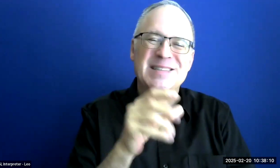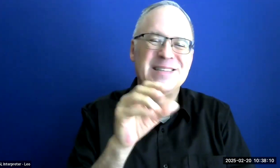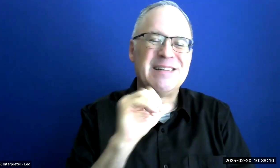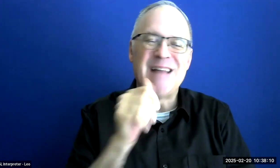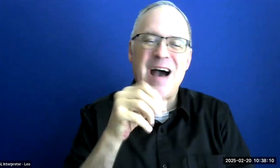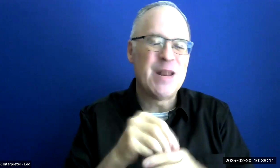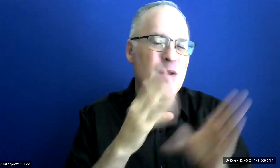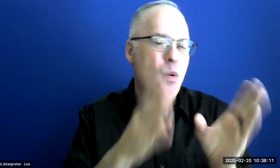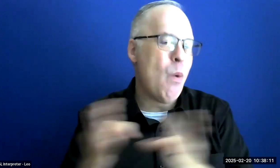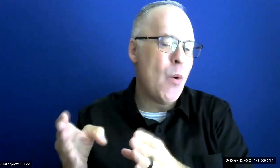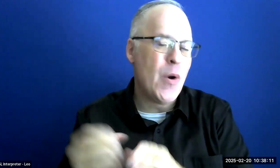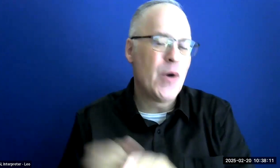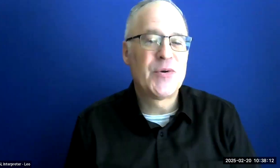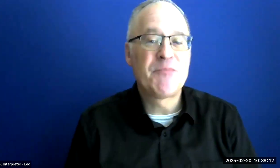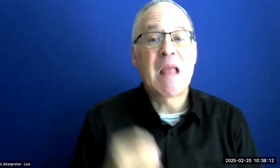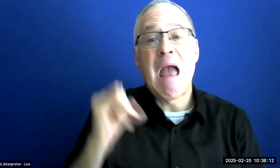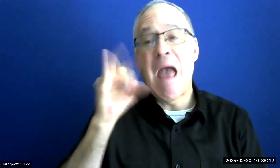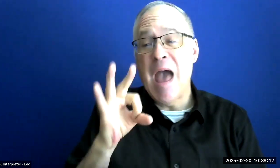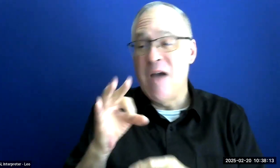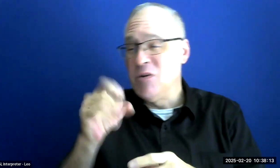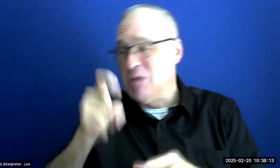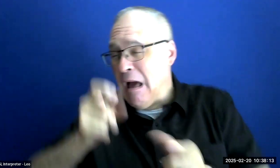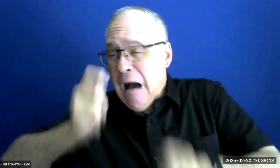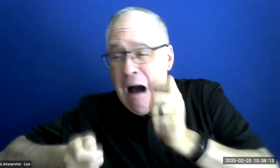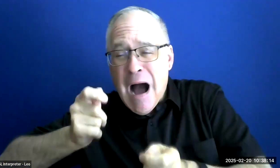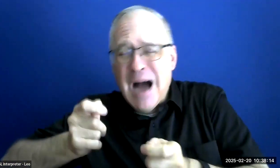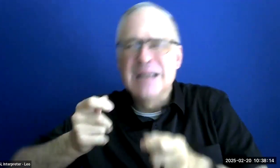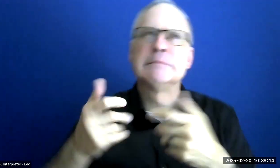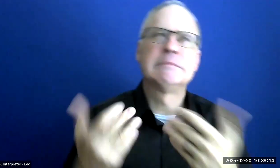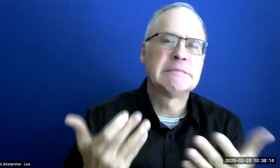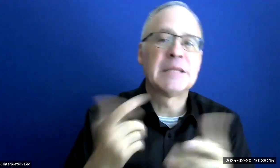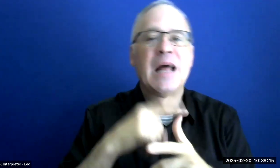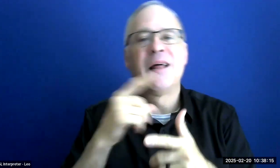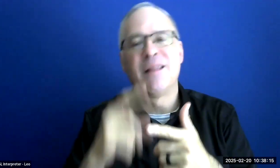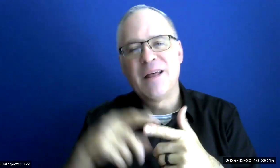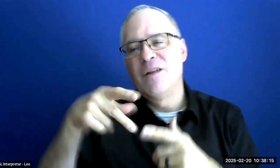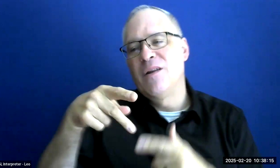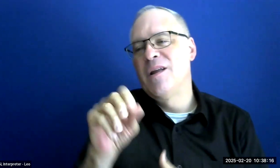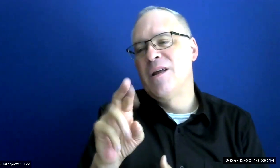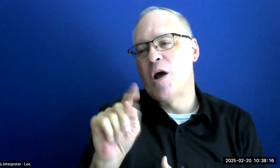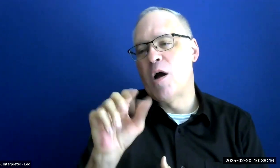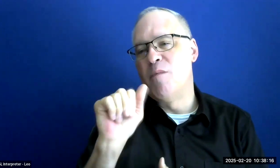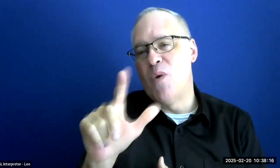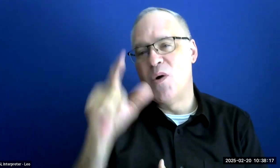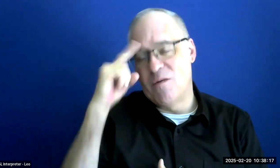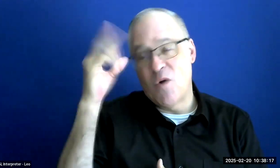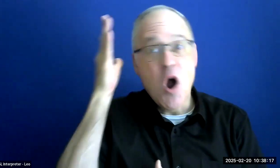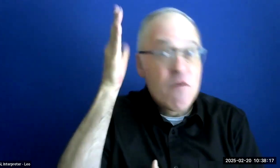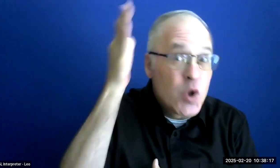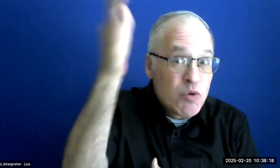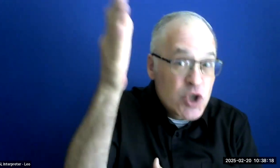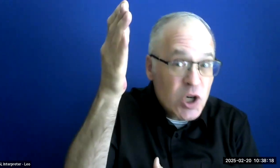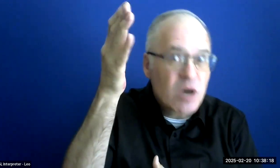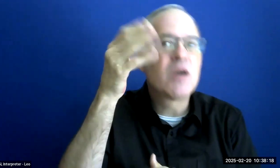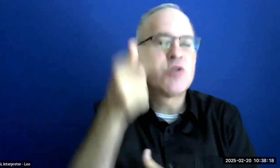further amendments are needed and necessary, I would encourage you, when we open the portal for future legislation at a future